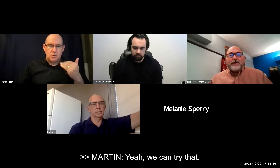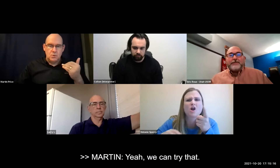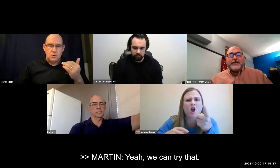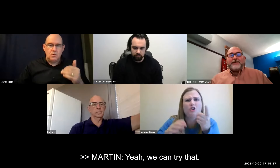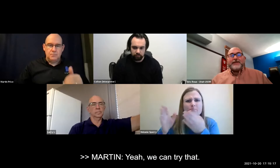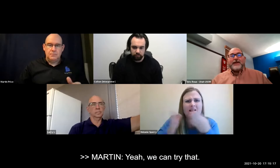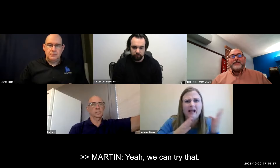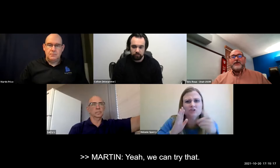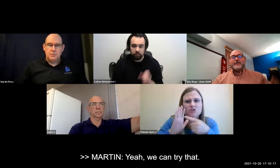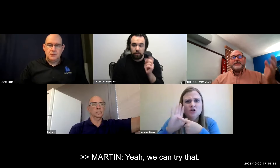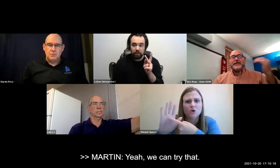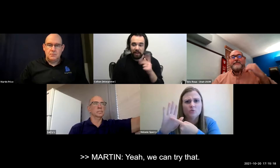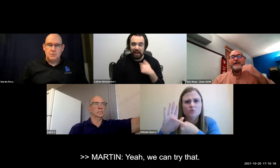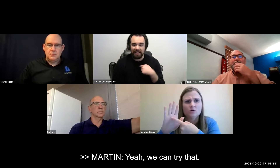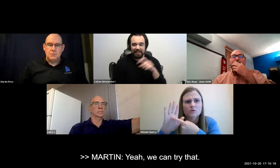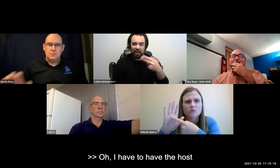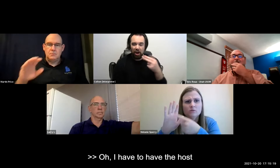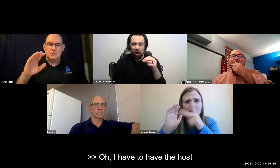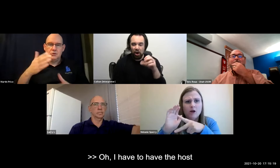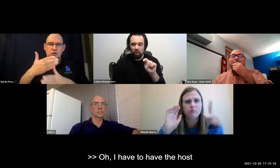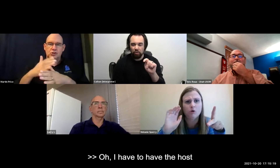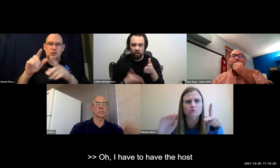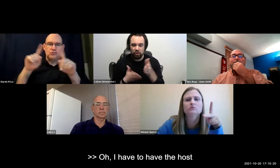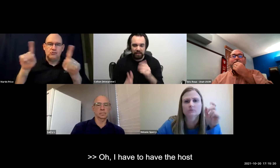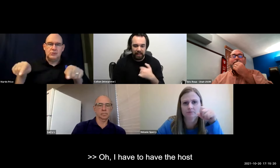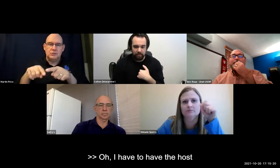Oh, I'm going to have the host allow me.